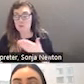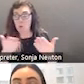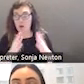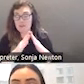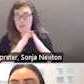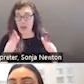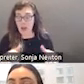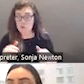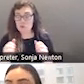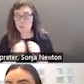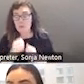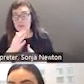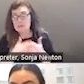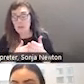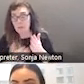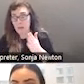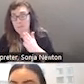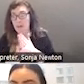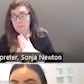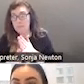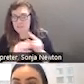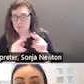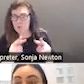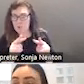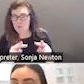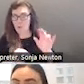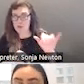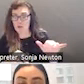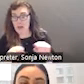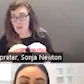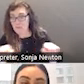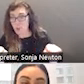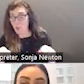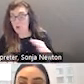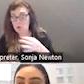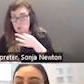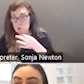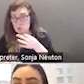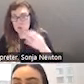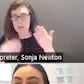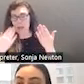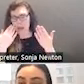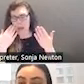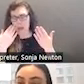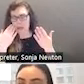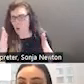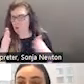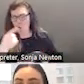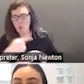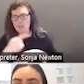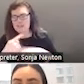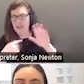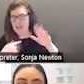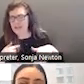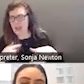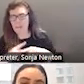several amendments. So we're looking forward to that going to the floor hopefully soon. I don't believe we're aware of a date yet, but we're